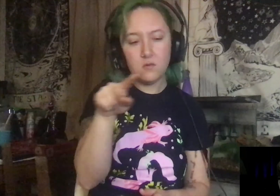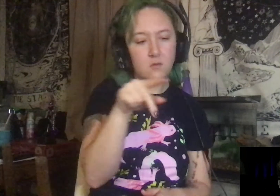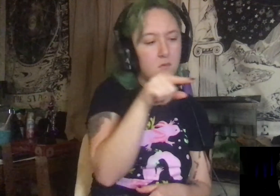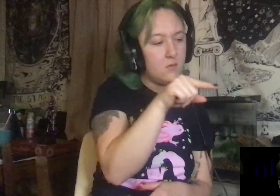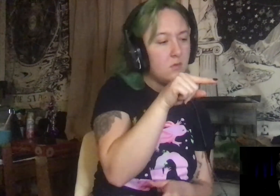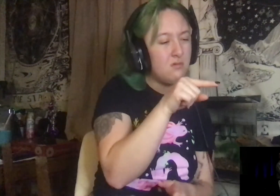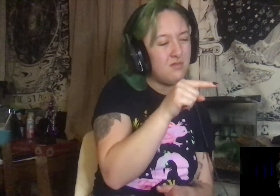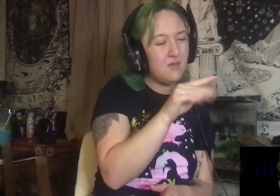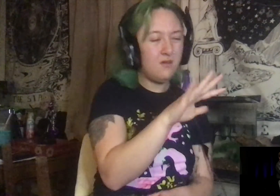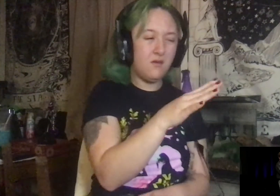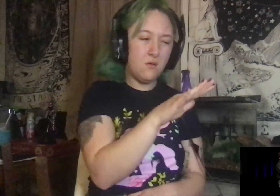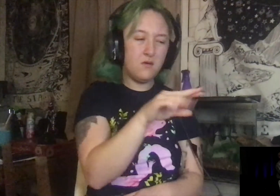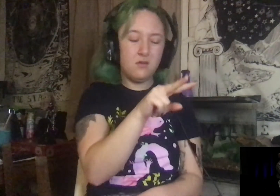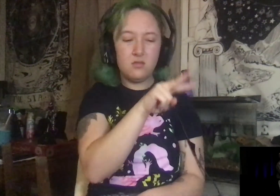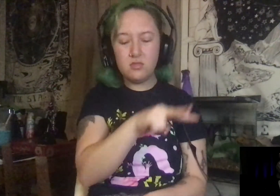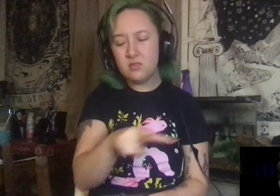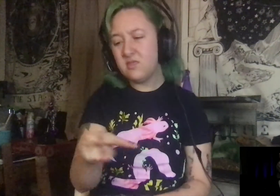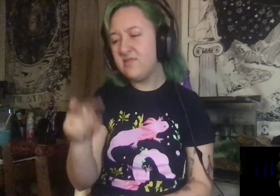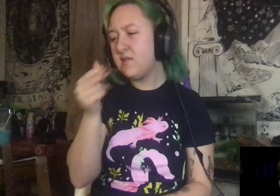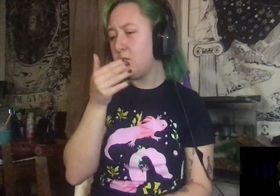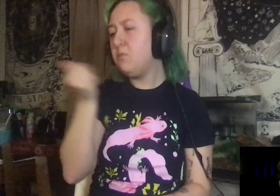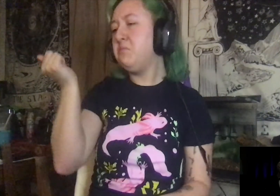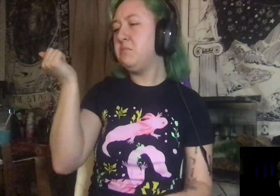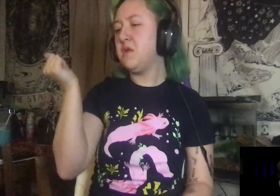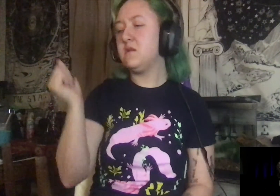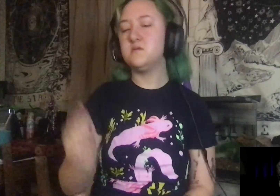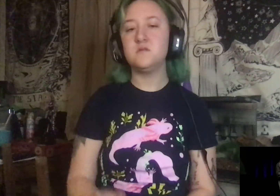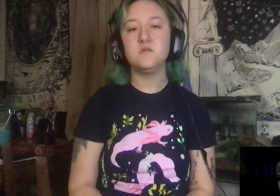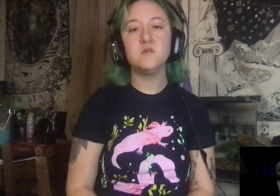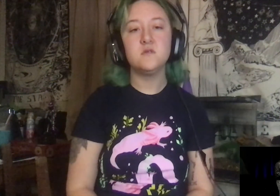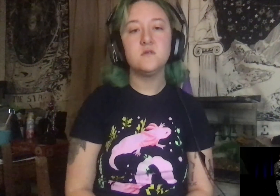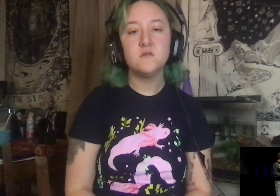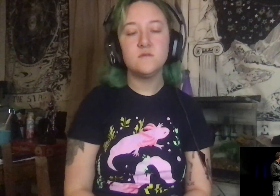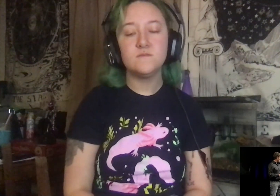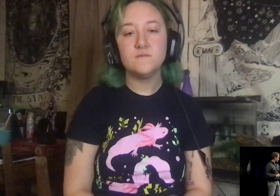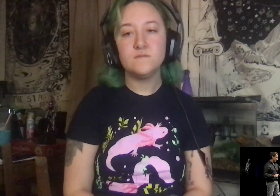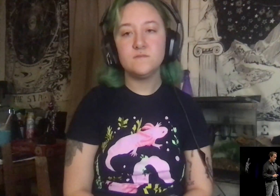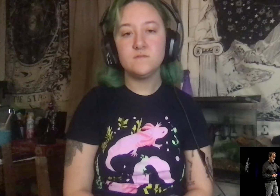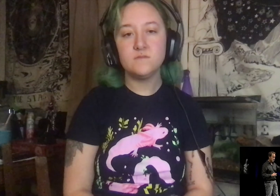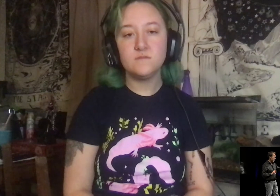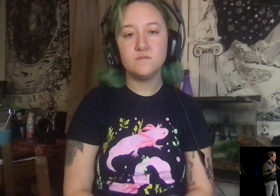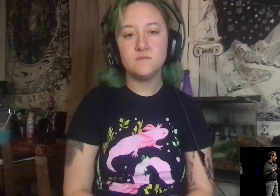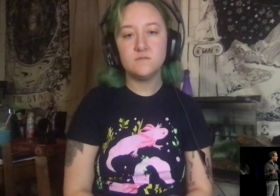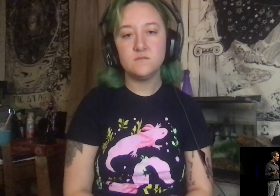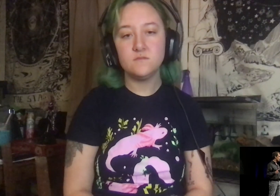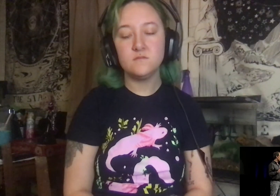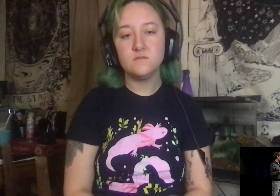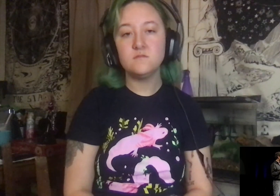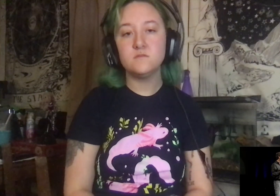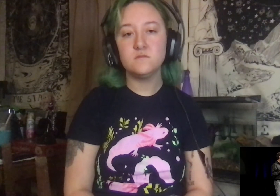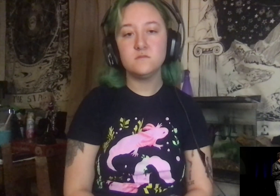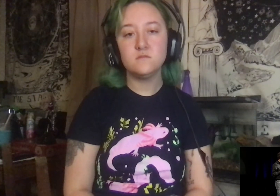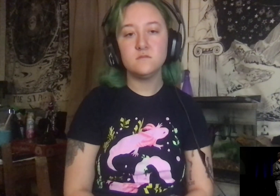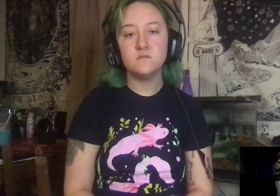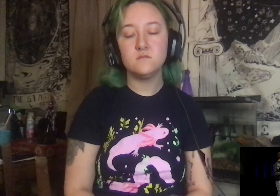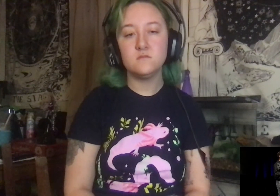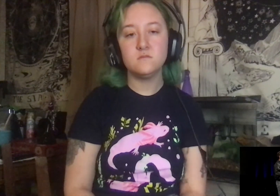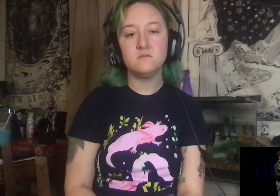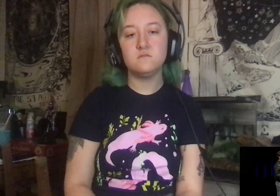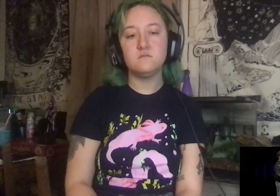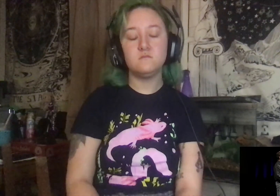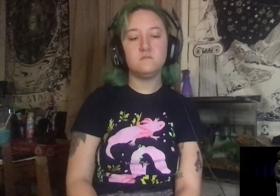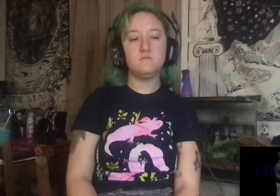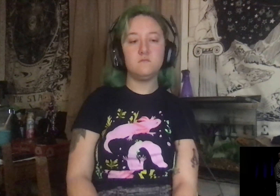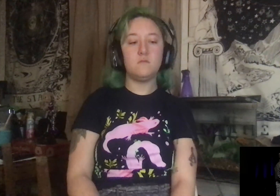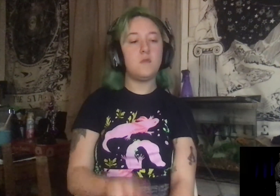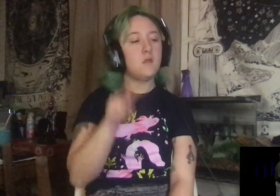passion. I started to look at efficiency versus effectiveness, as Tim talked about earlier. That's a huge distinction. I started